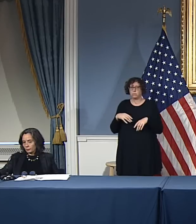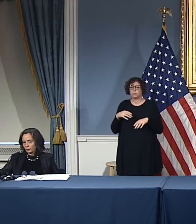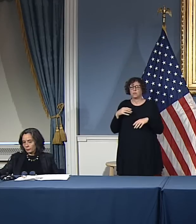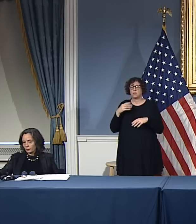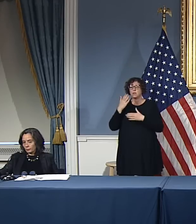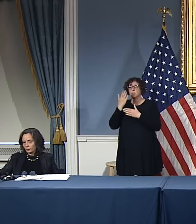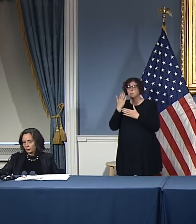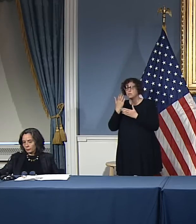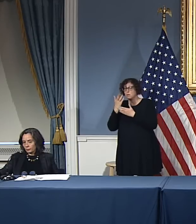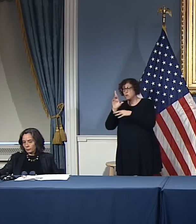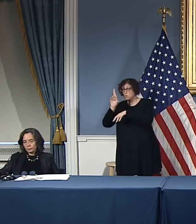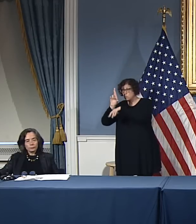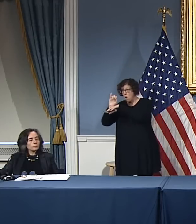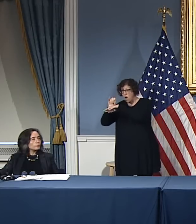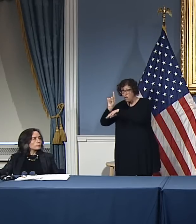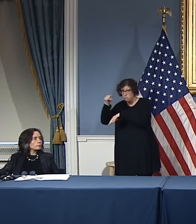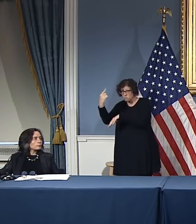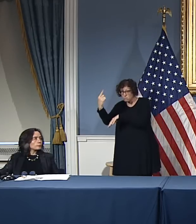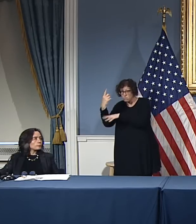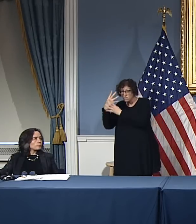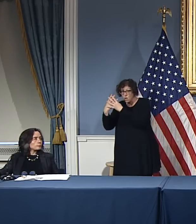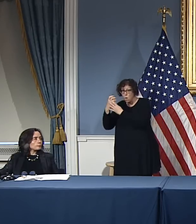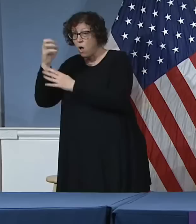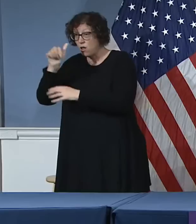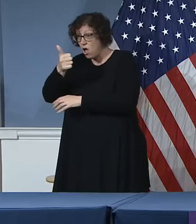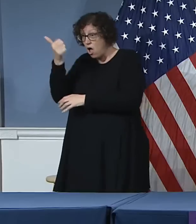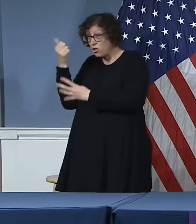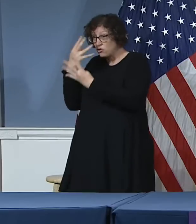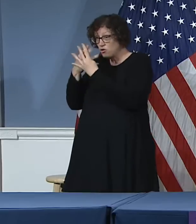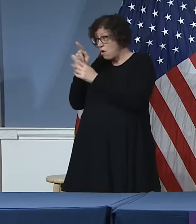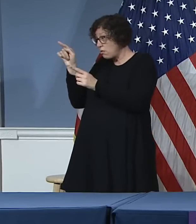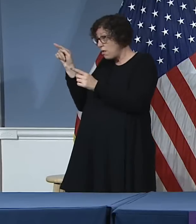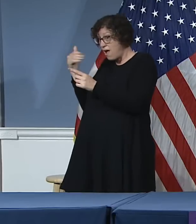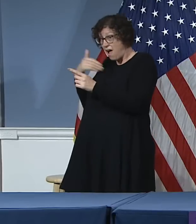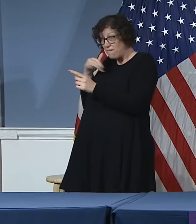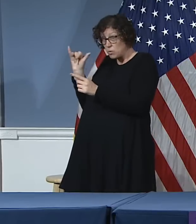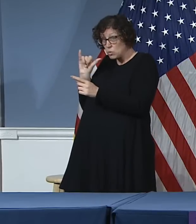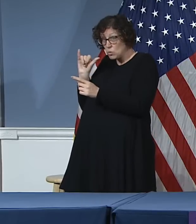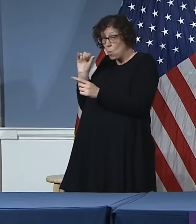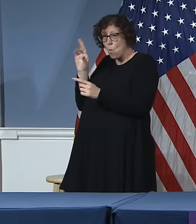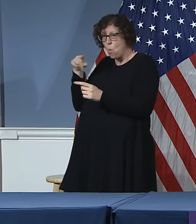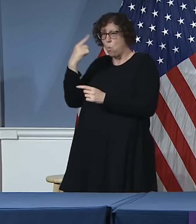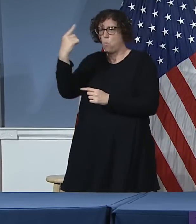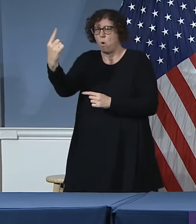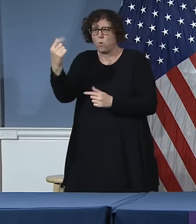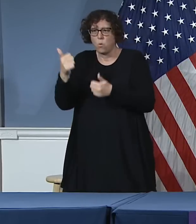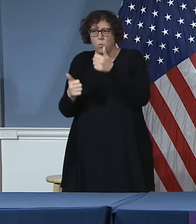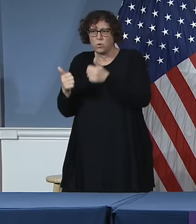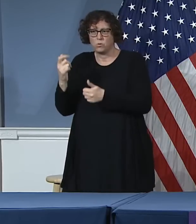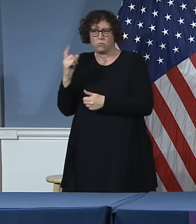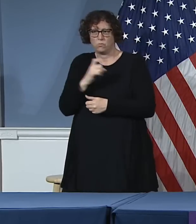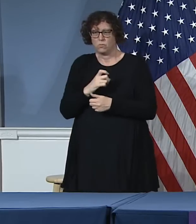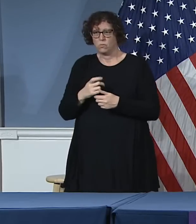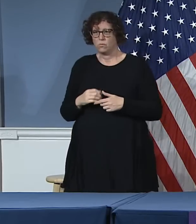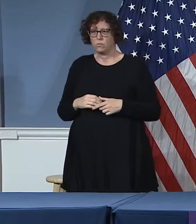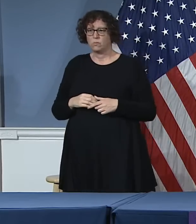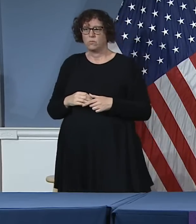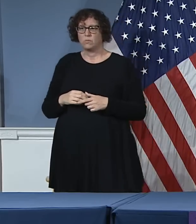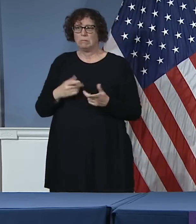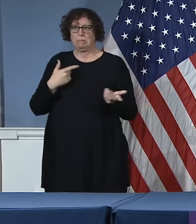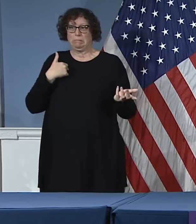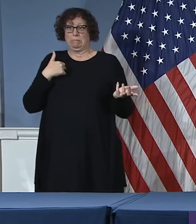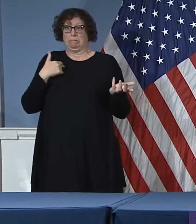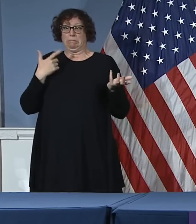Rikers? I don't have that in front of me. I don't know if the Commissioner Barbeau knows if it's just Rikers or beyond Rikers. I think